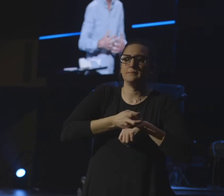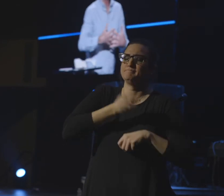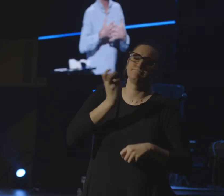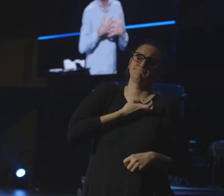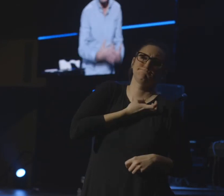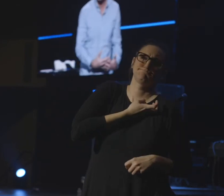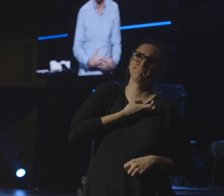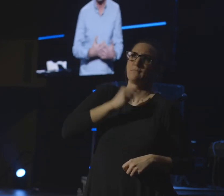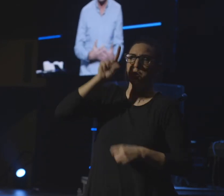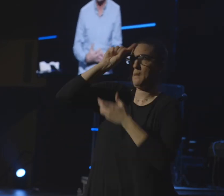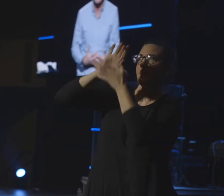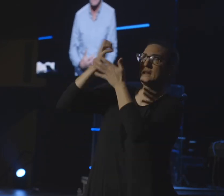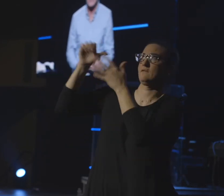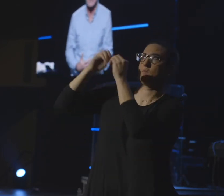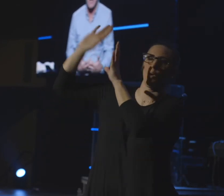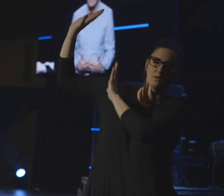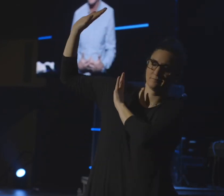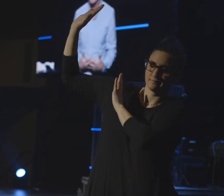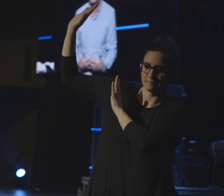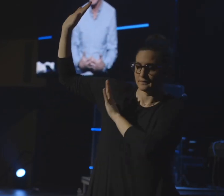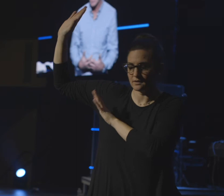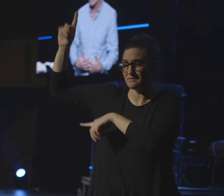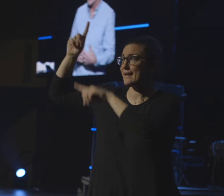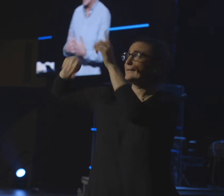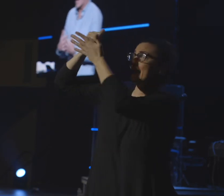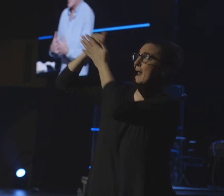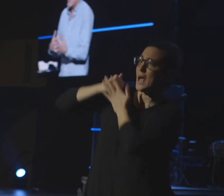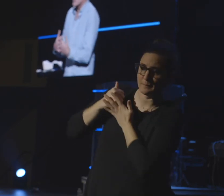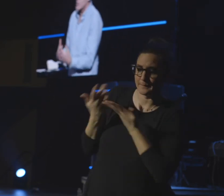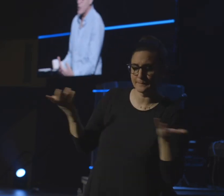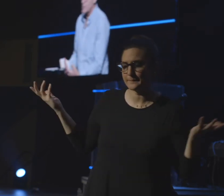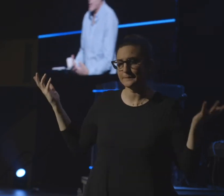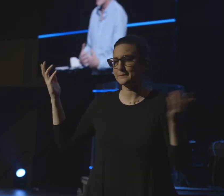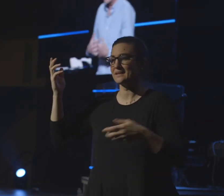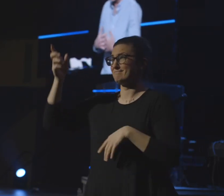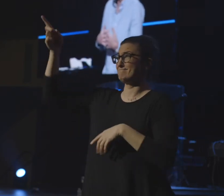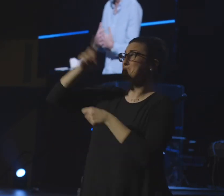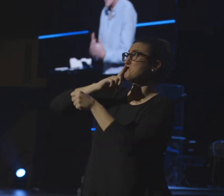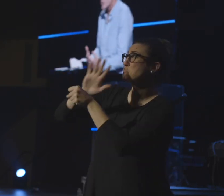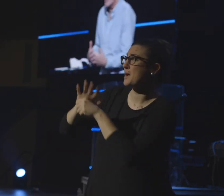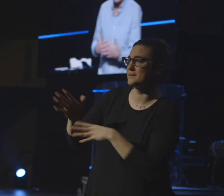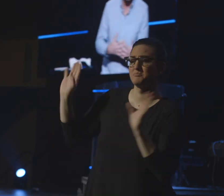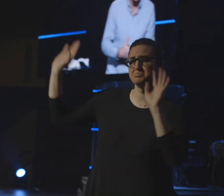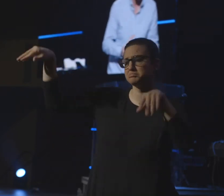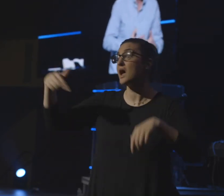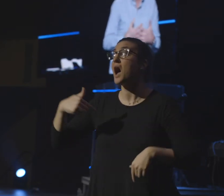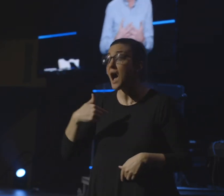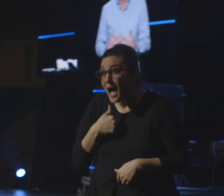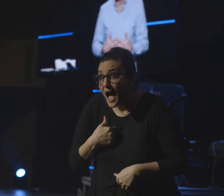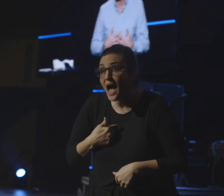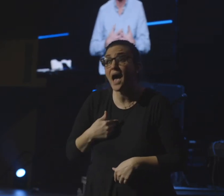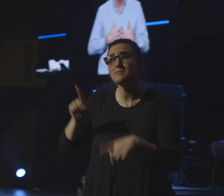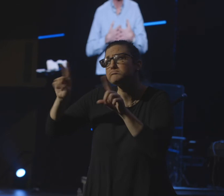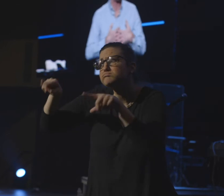God. We don't believe God would ever do anything in my life spectacular. God would ever deliver on a promise. I walk through the motions. I come to church.